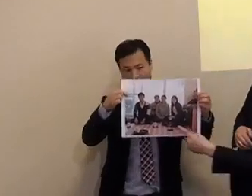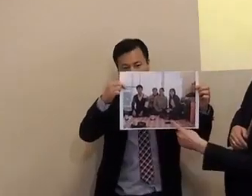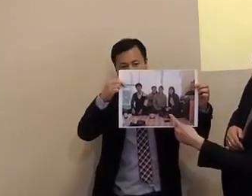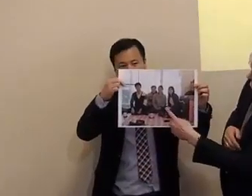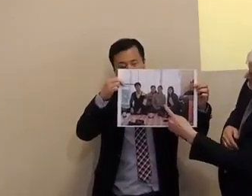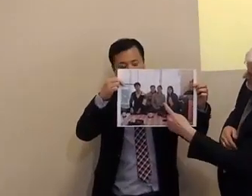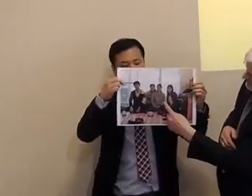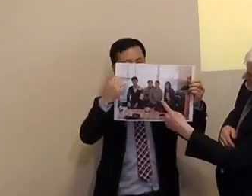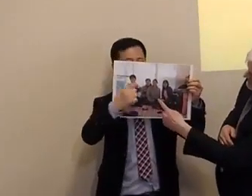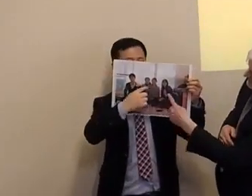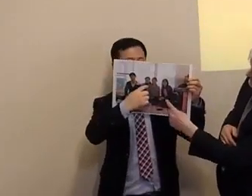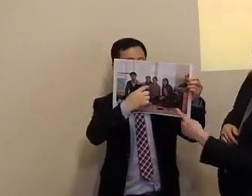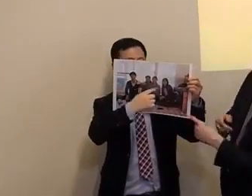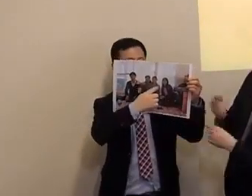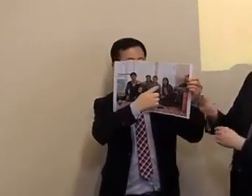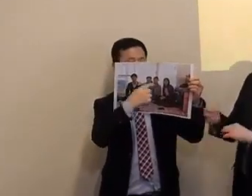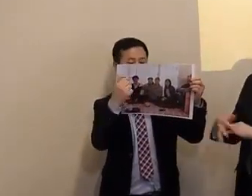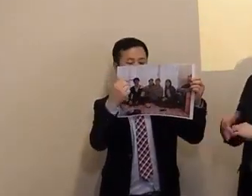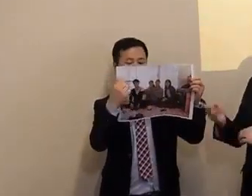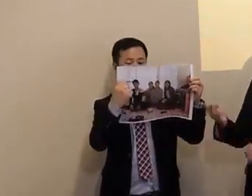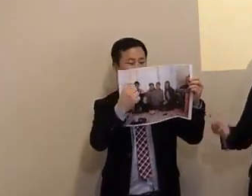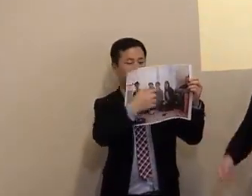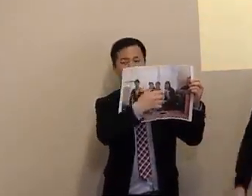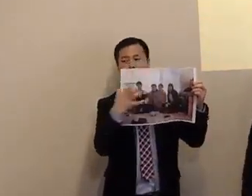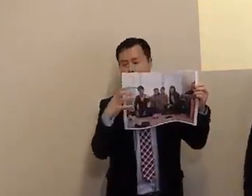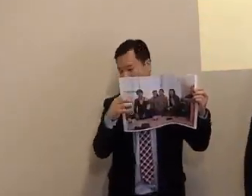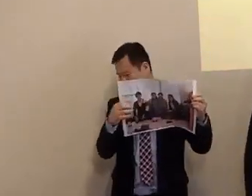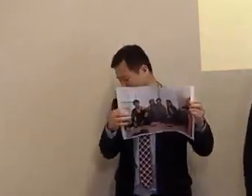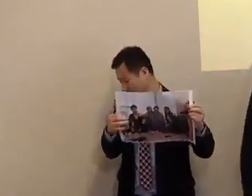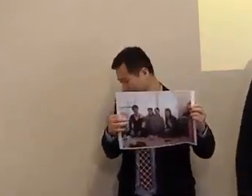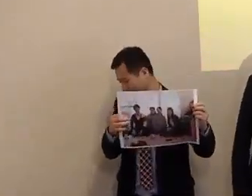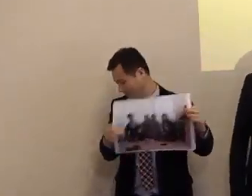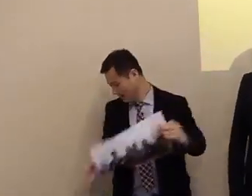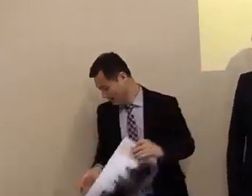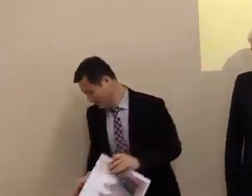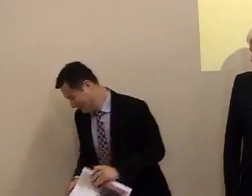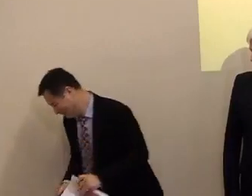Where I stayed. Me, my wife, and Tae-hee. Yeah.